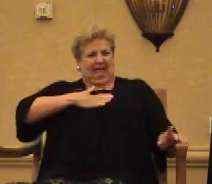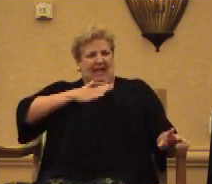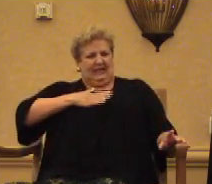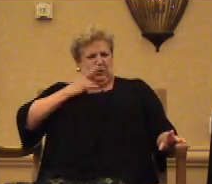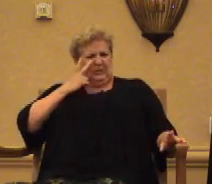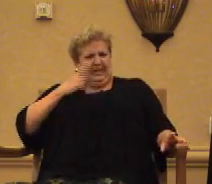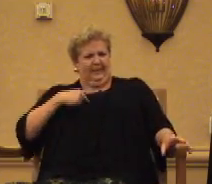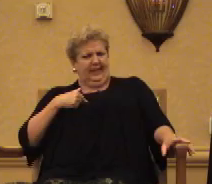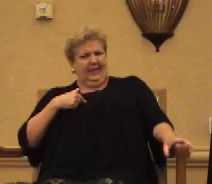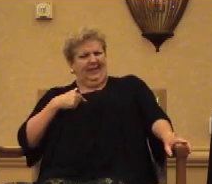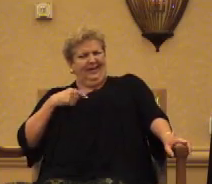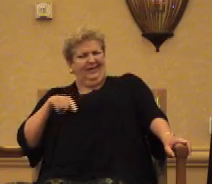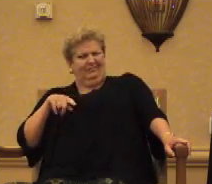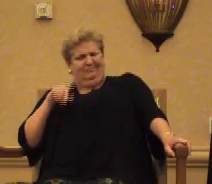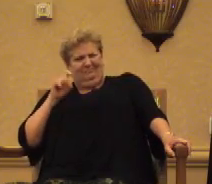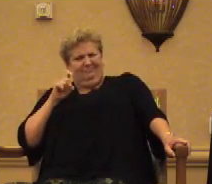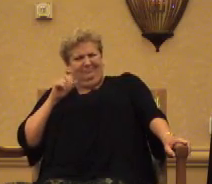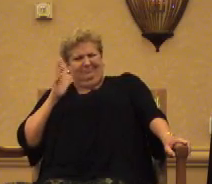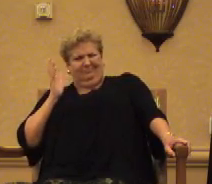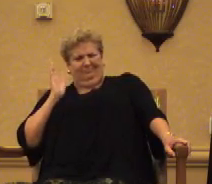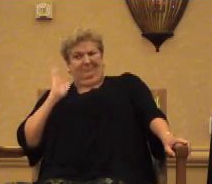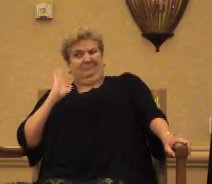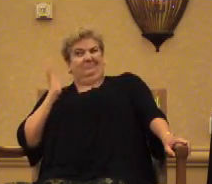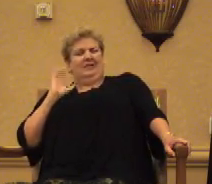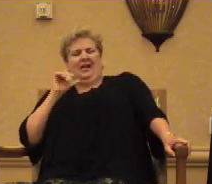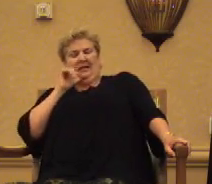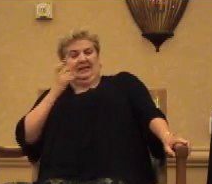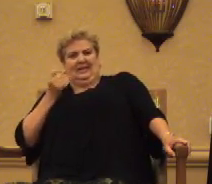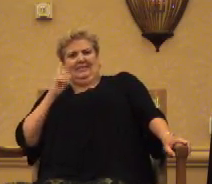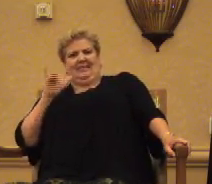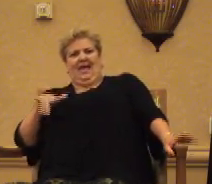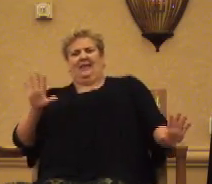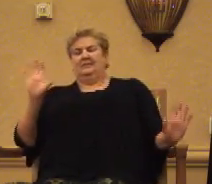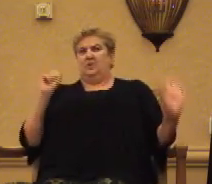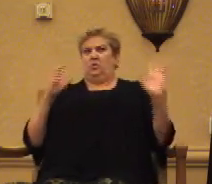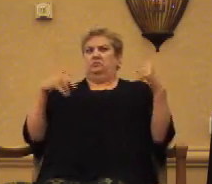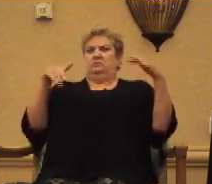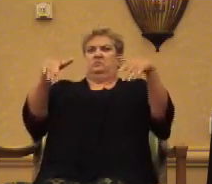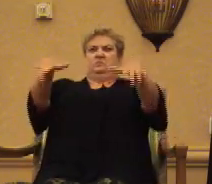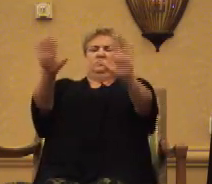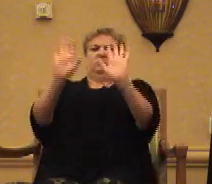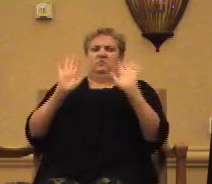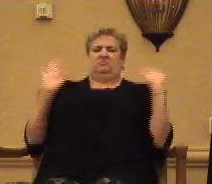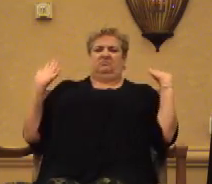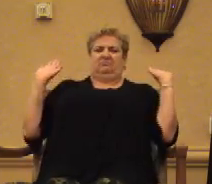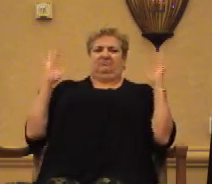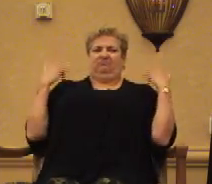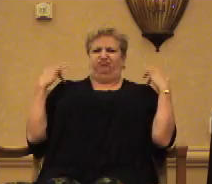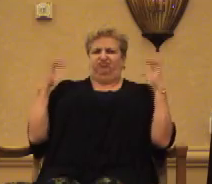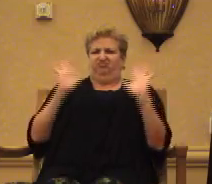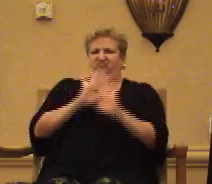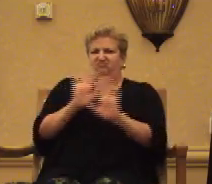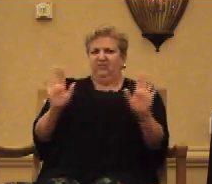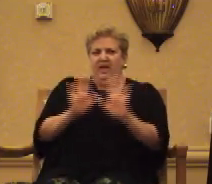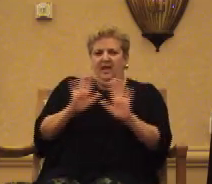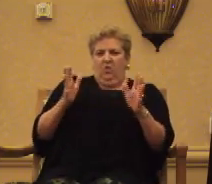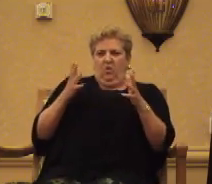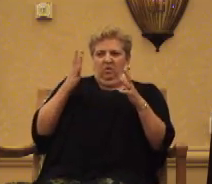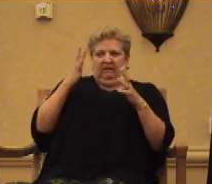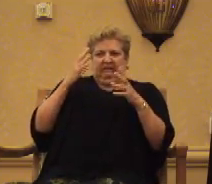I don't know what that, listen, I'm not gay, so back off, buddy. You know, I don't know what that's about. I don't know what, the guys wanted to hug me and stuff. It was